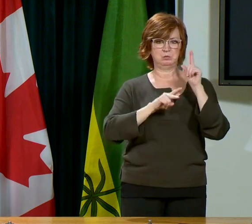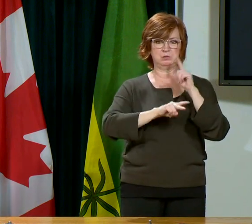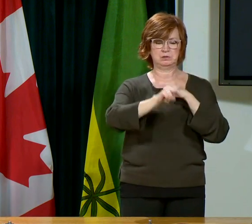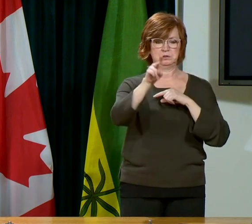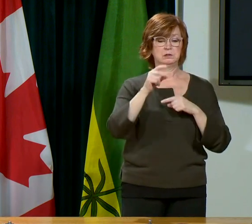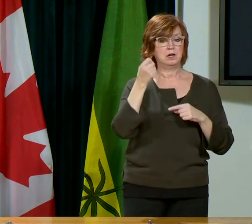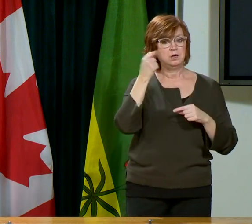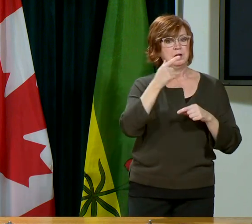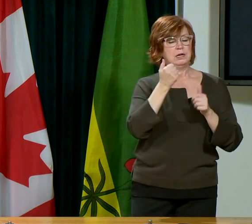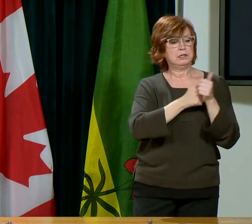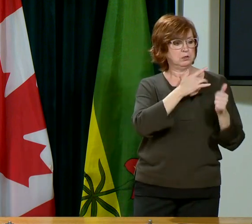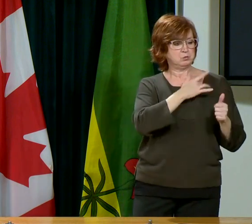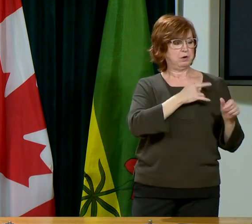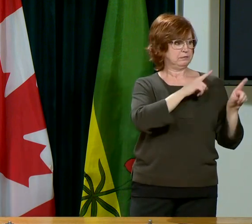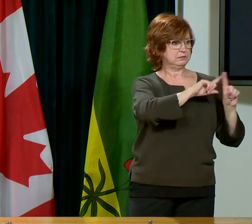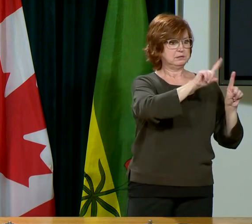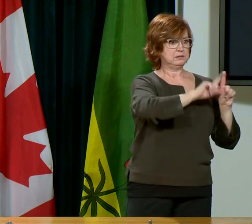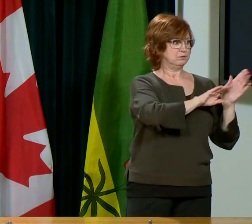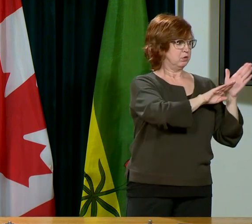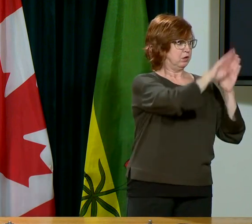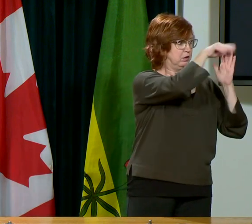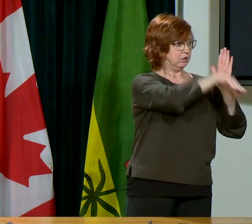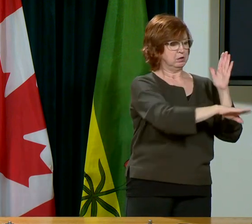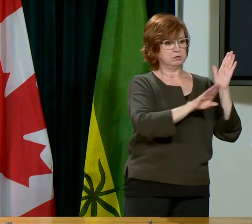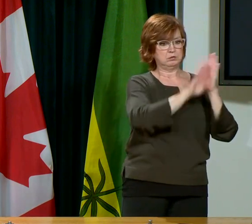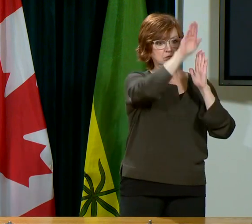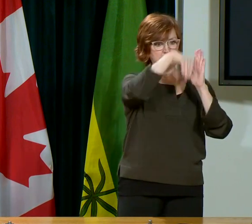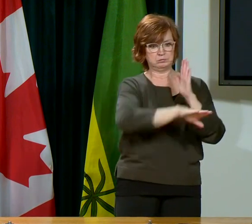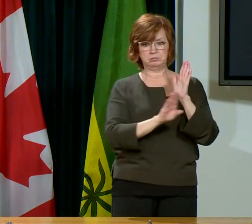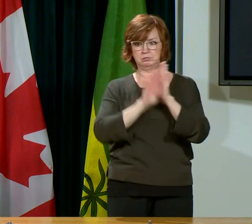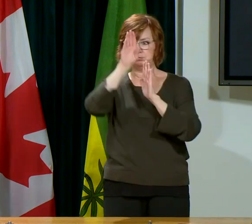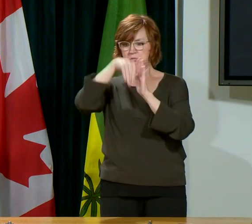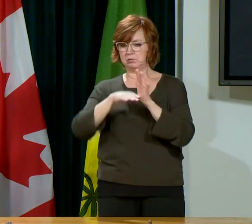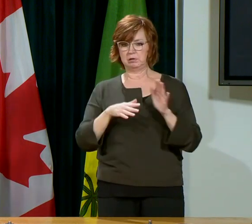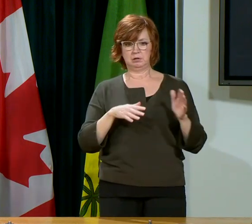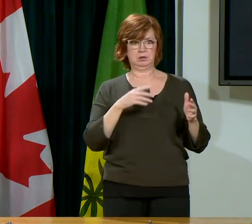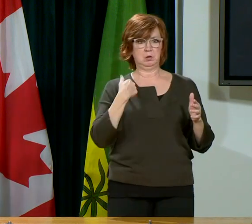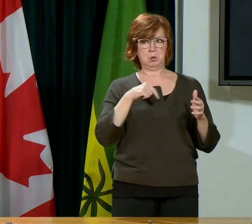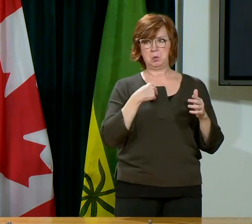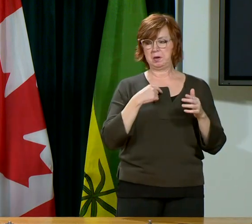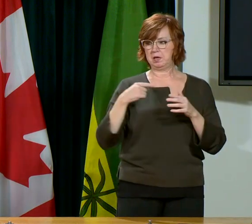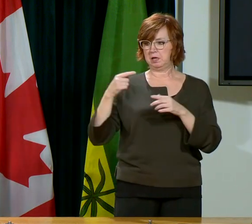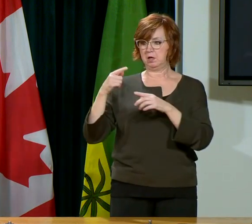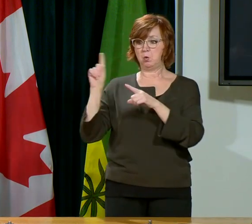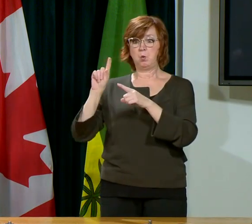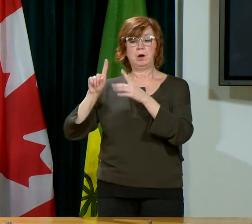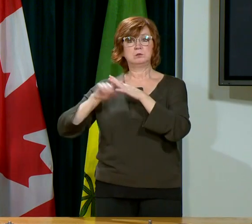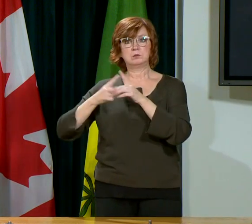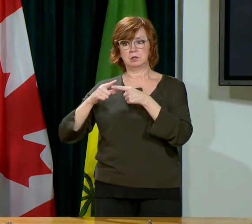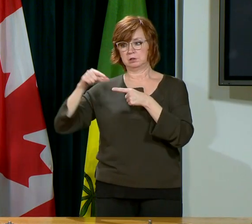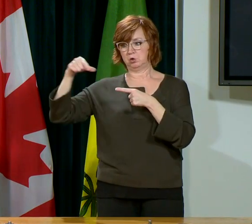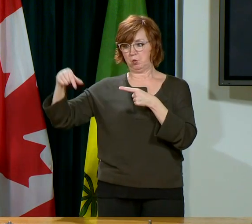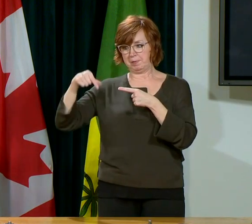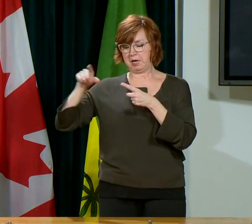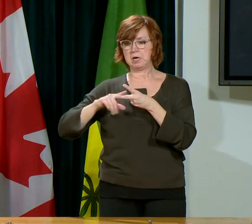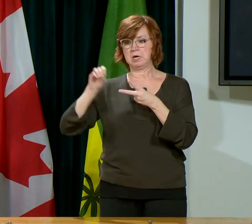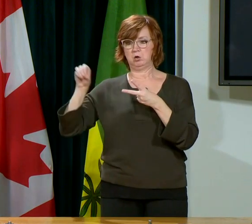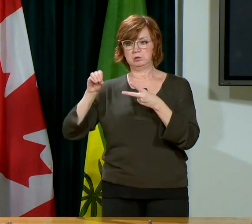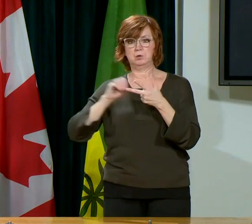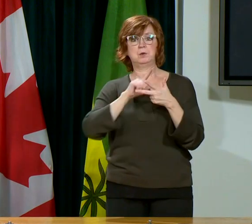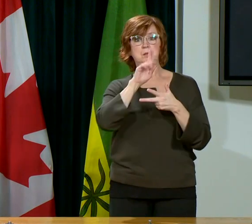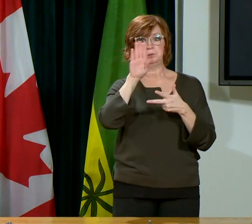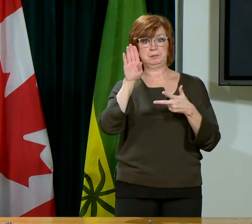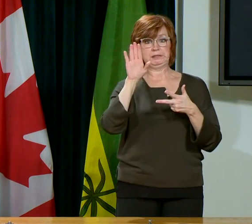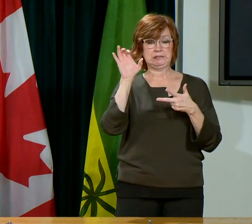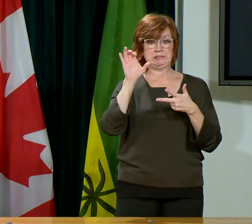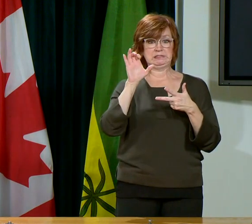our outbreak, 4 to 5 weeks behind, other provinces like Quebec, Ontario, and BC. Will we